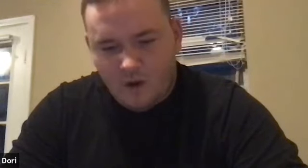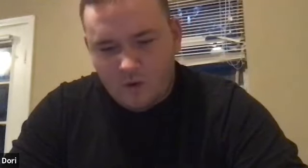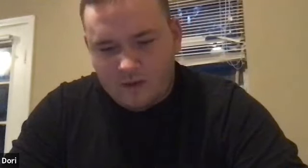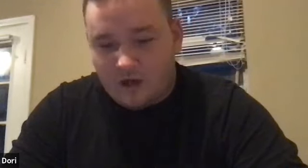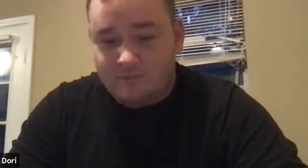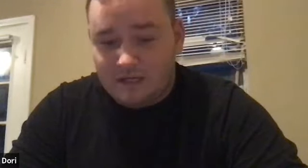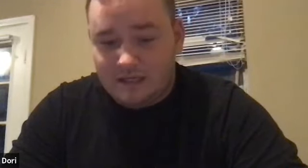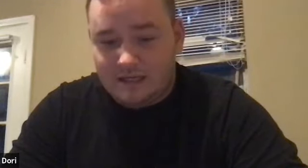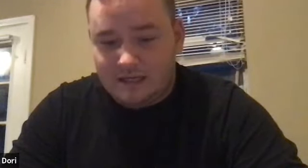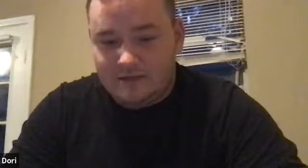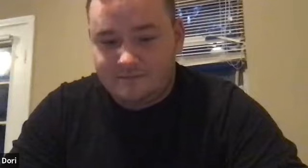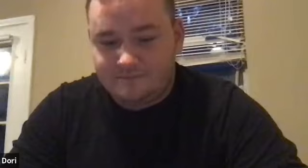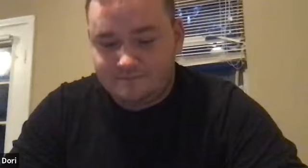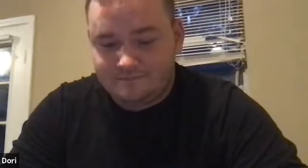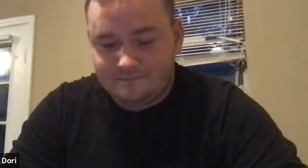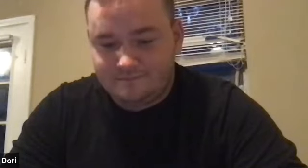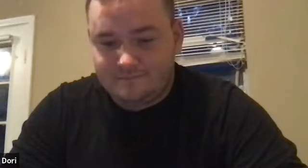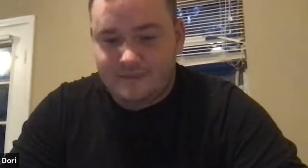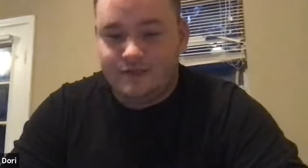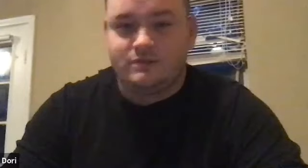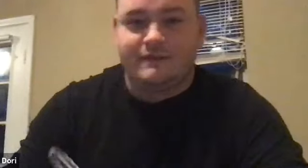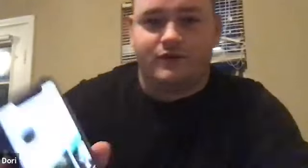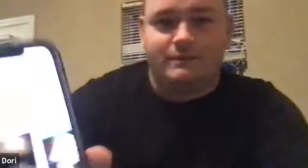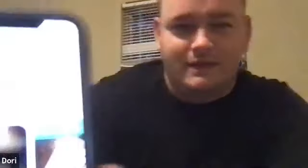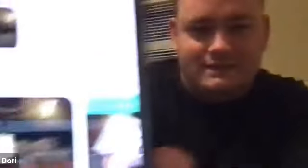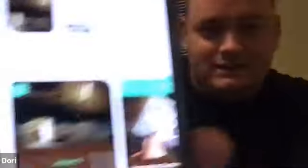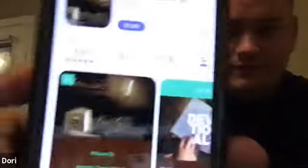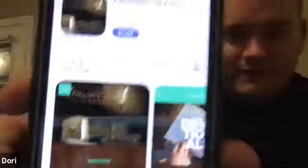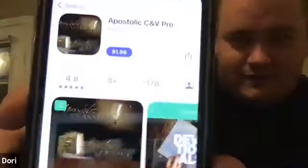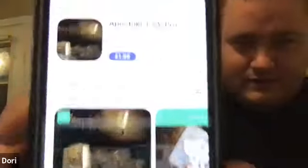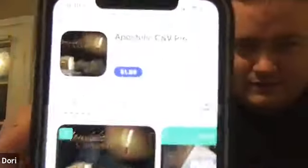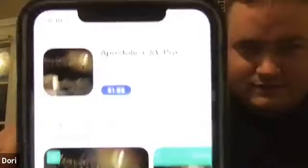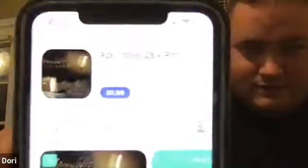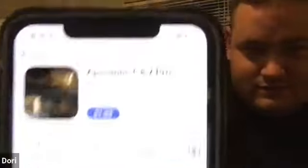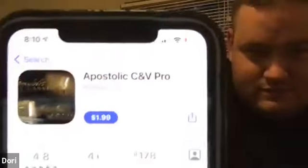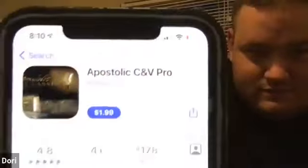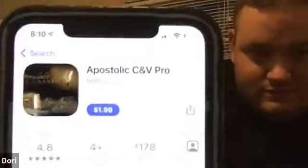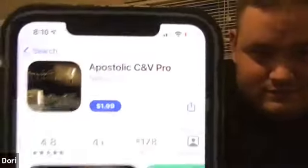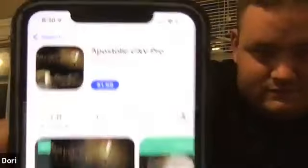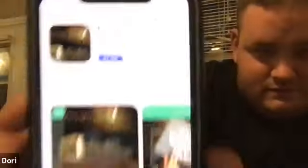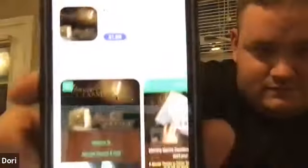Ooh, it costs money to get it now. Oh, Used to be free, but it's this one right here. On it's V as in